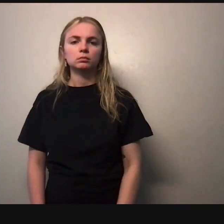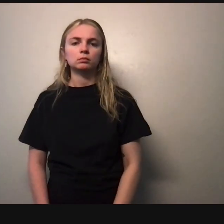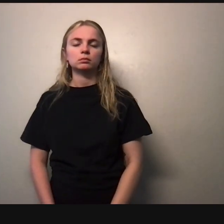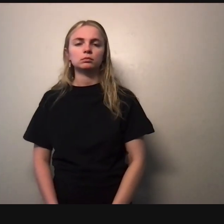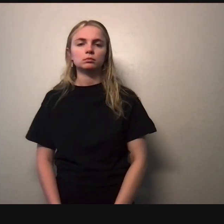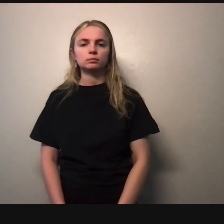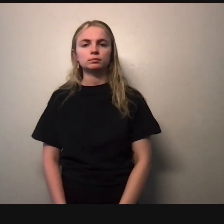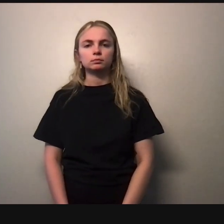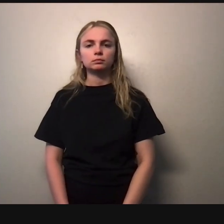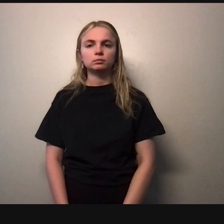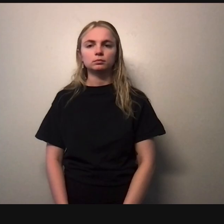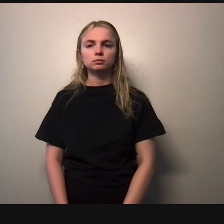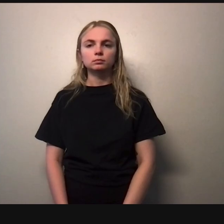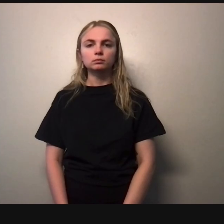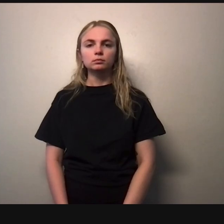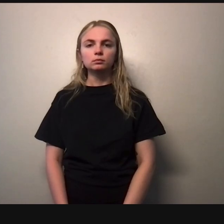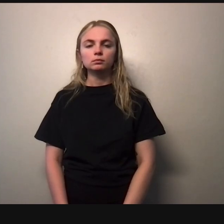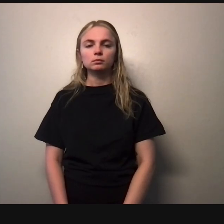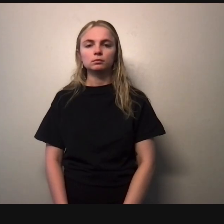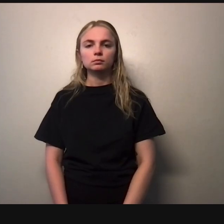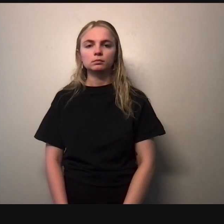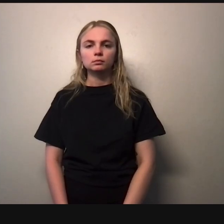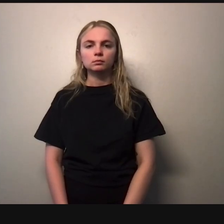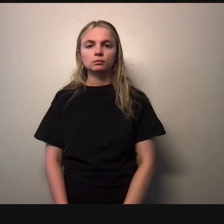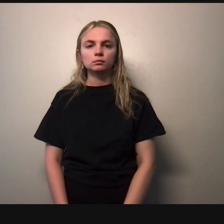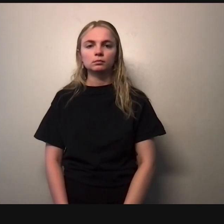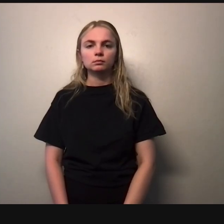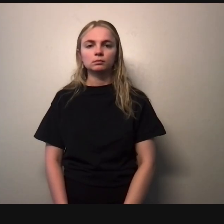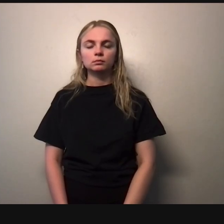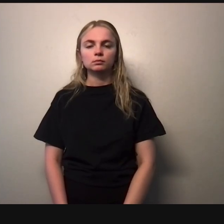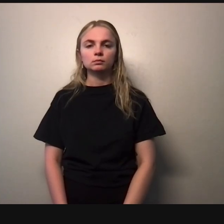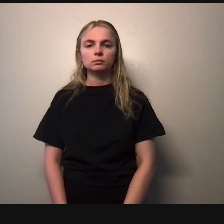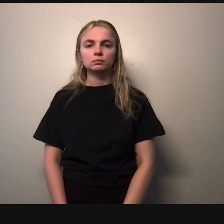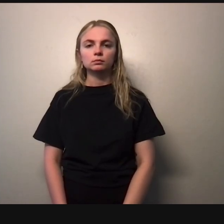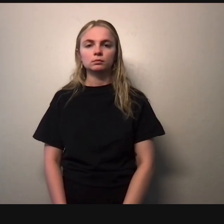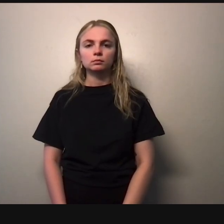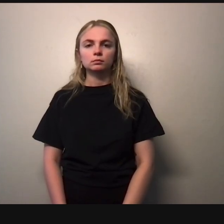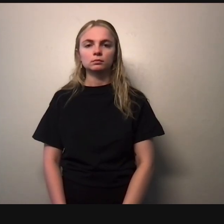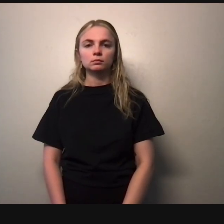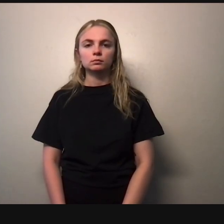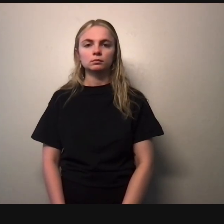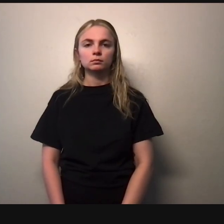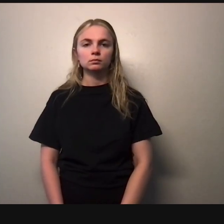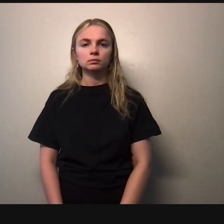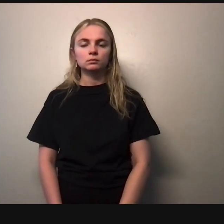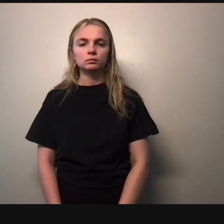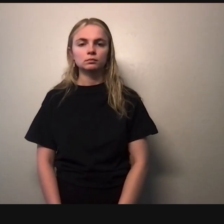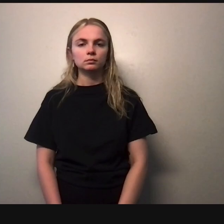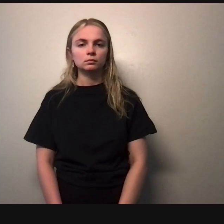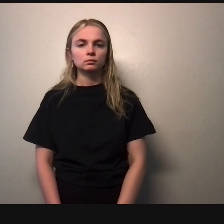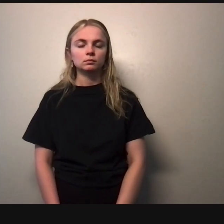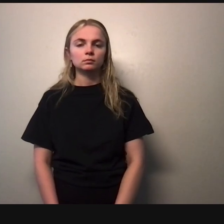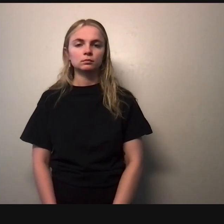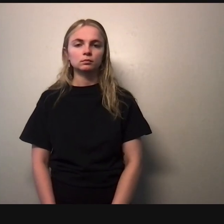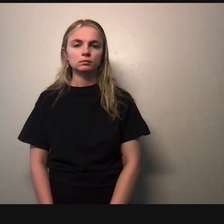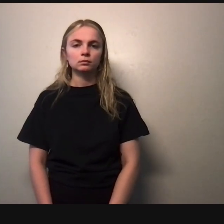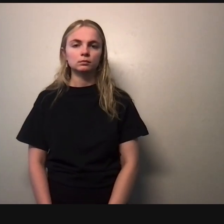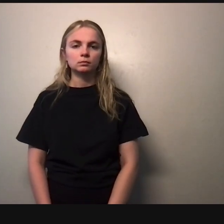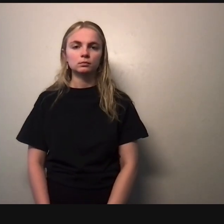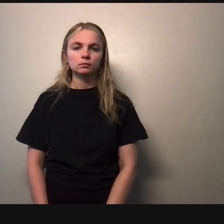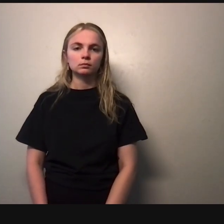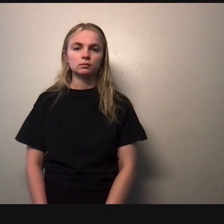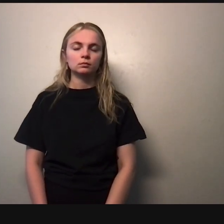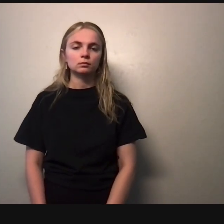one day I actually went to bed and my mom had given me like children's Tylenol. And she was always just saying, you're fine, you're growing up, just